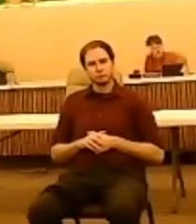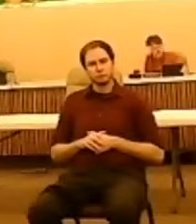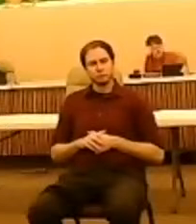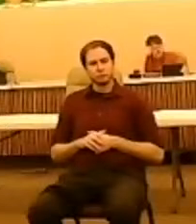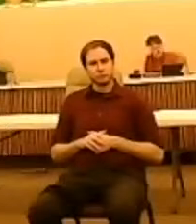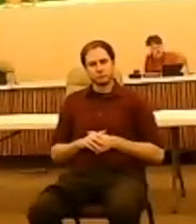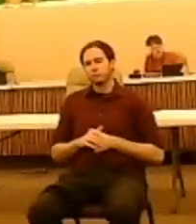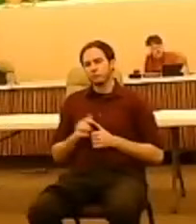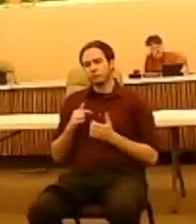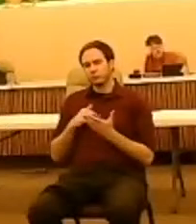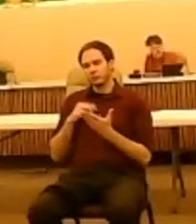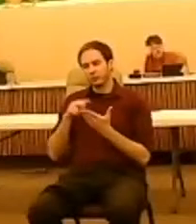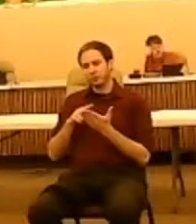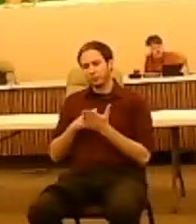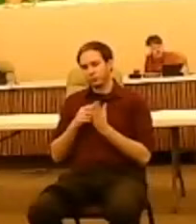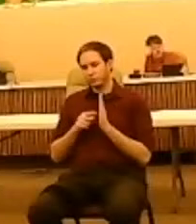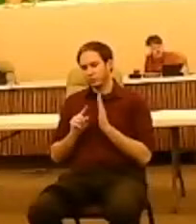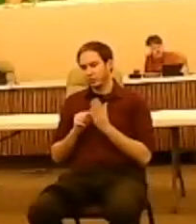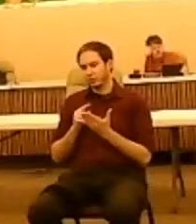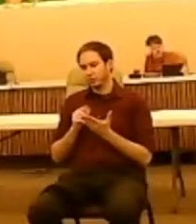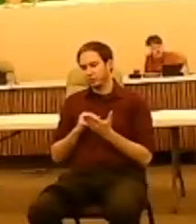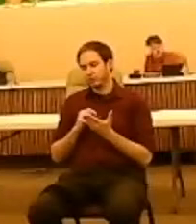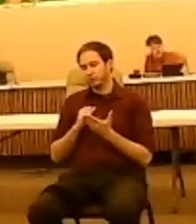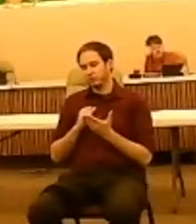was just double checking, and this does have